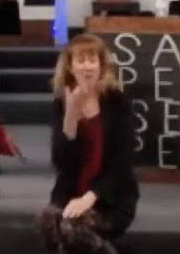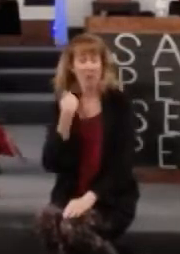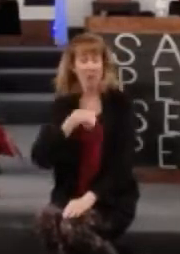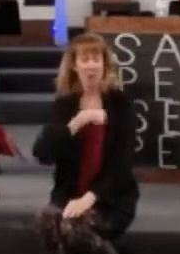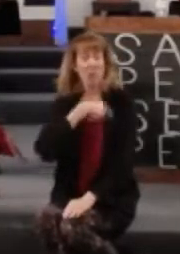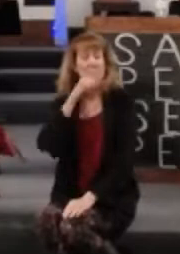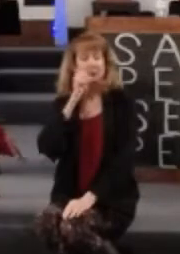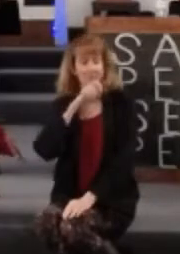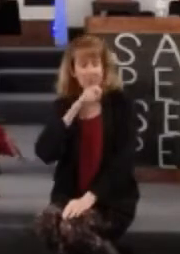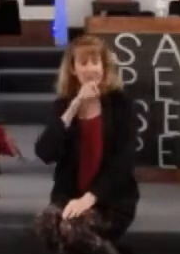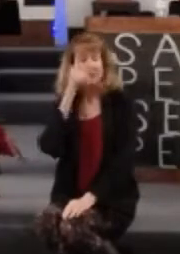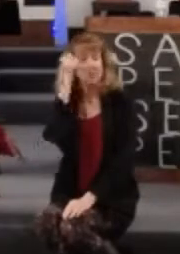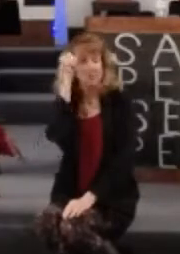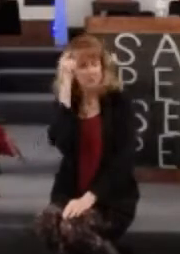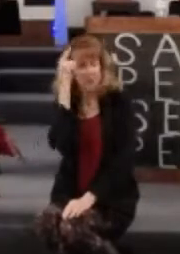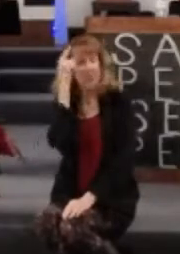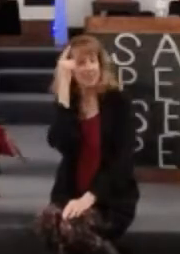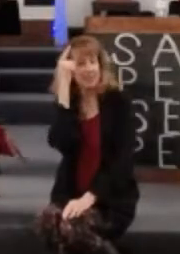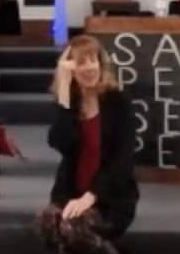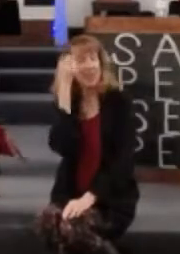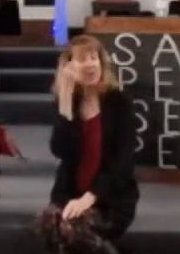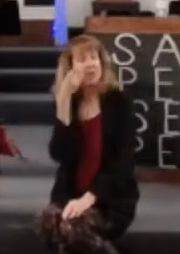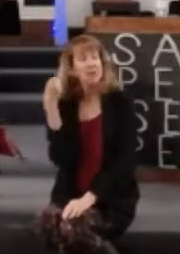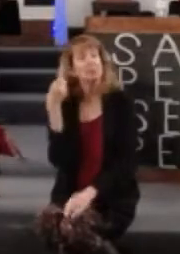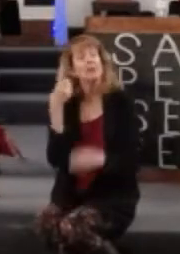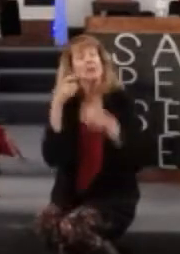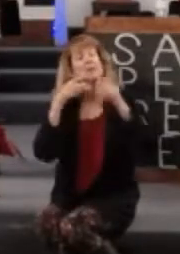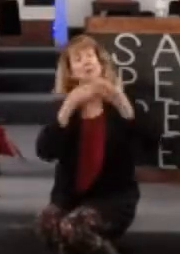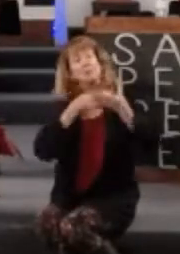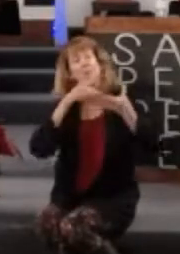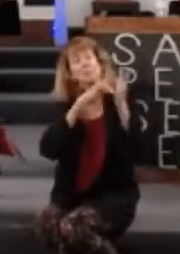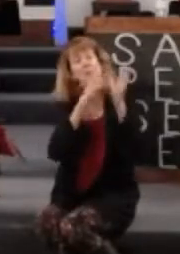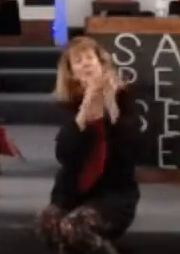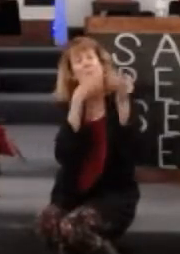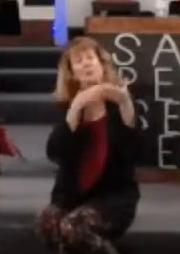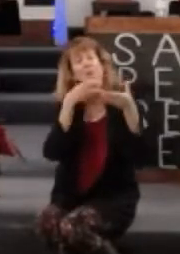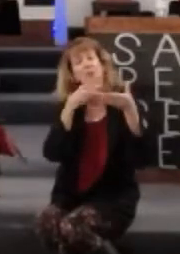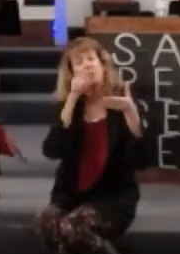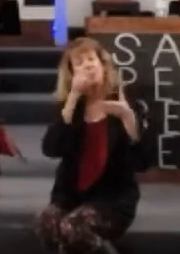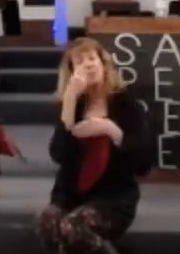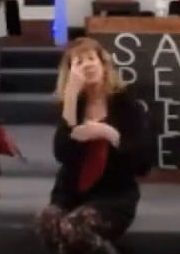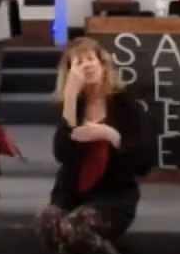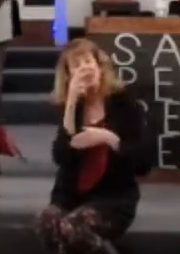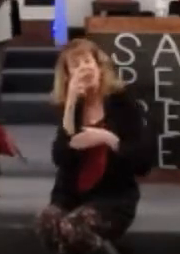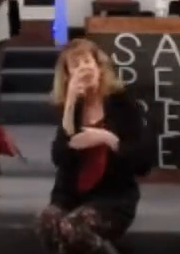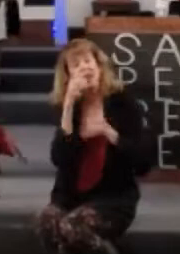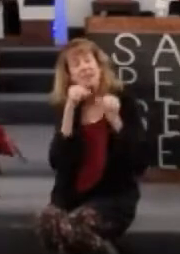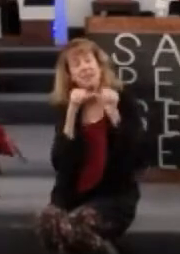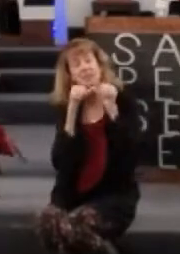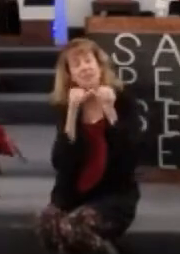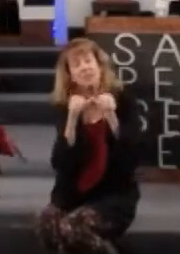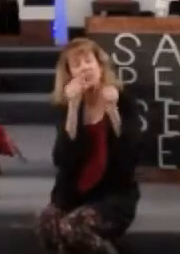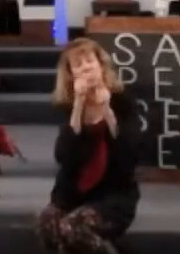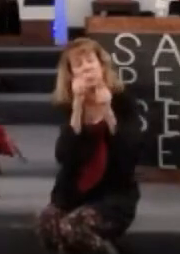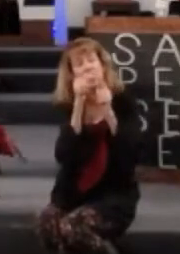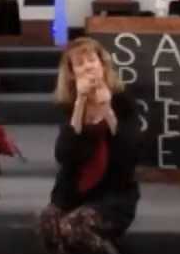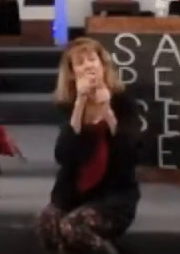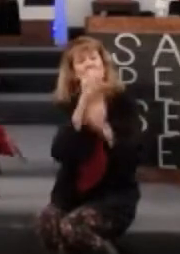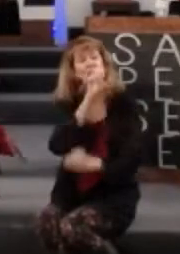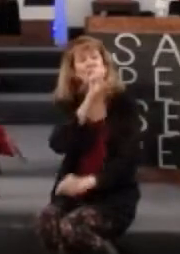have to understand out of this scripture passage, we've got to look at this idea, this concept, this word,